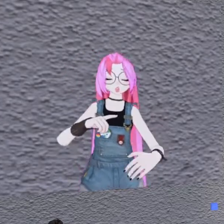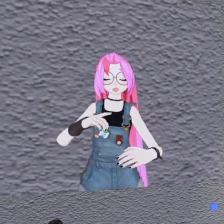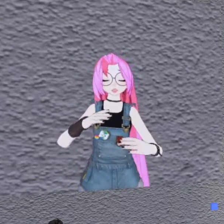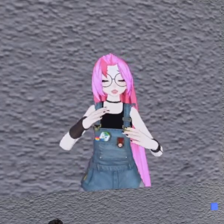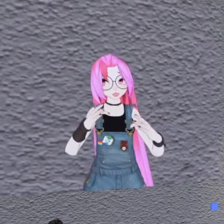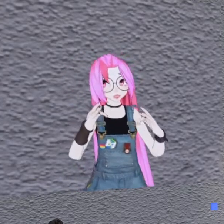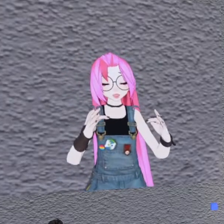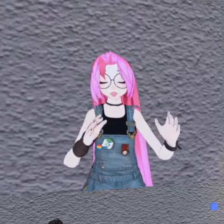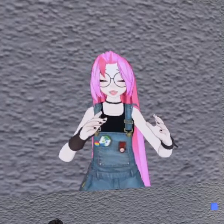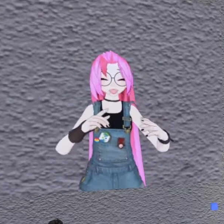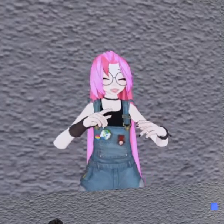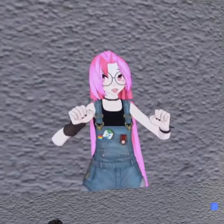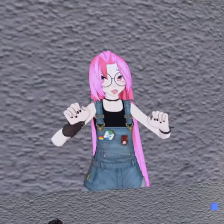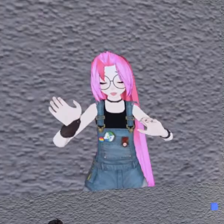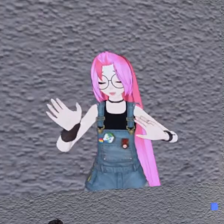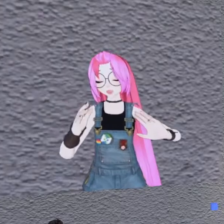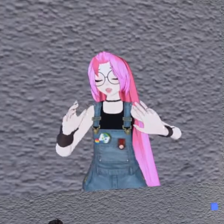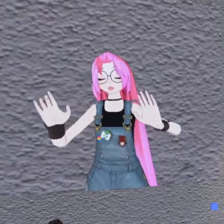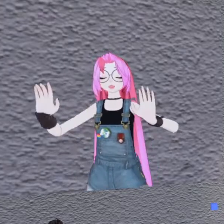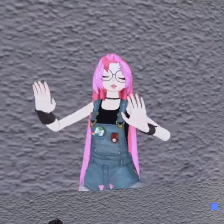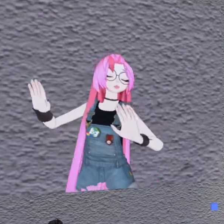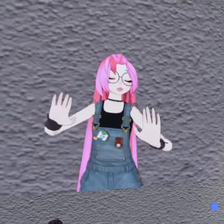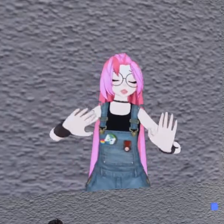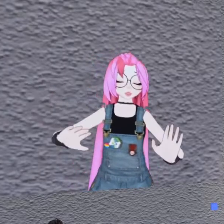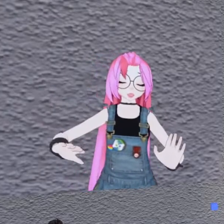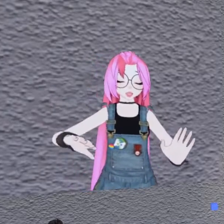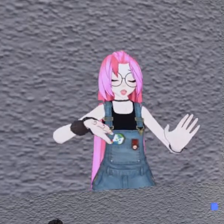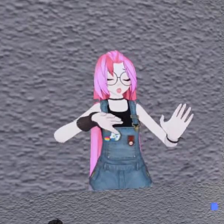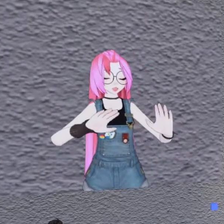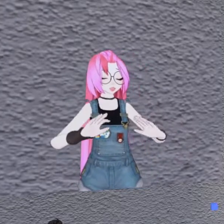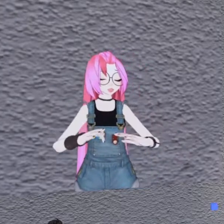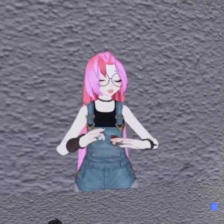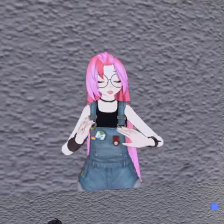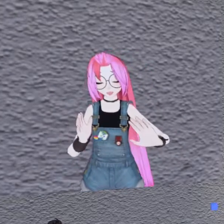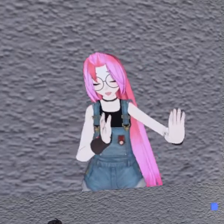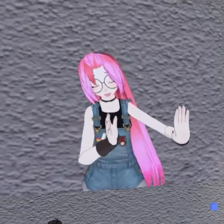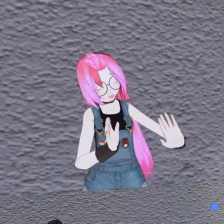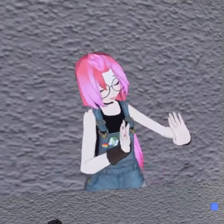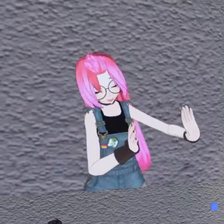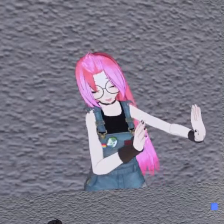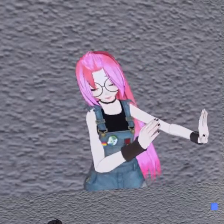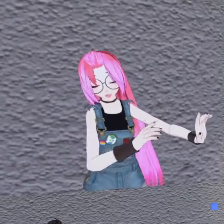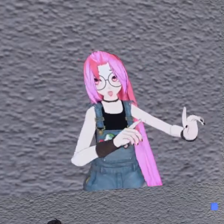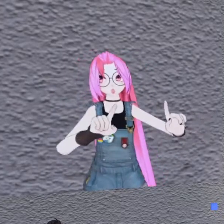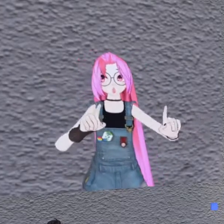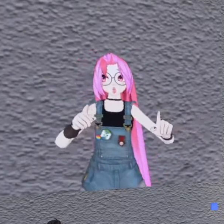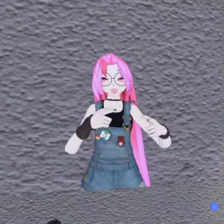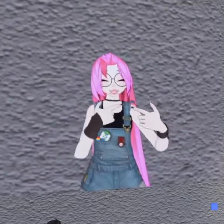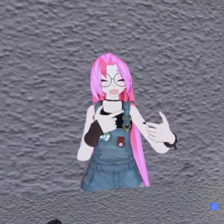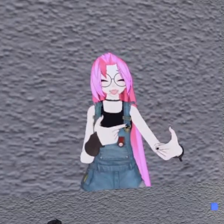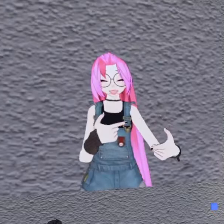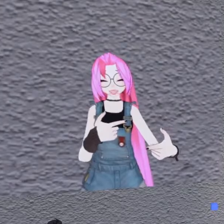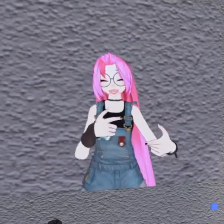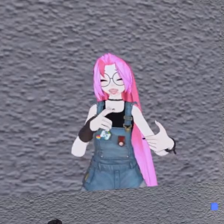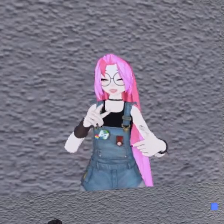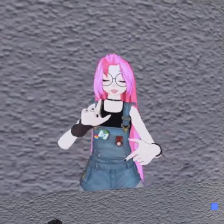most hated anime of all time. Anyways, that's another story. But we're watching it, and it's like maybe like